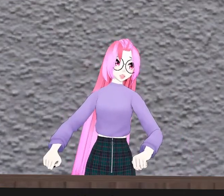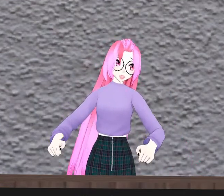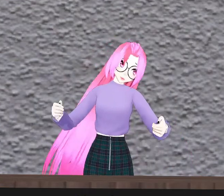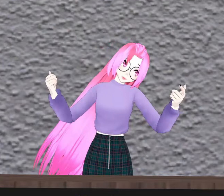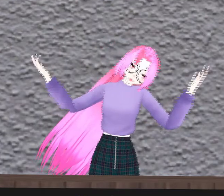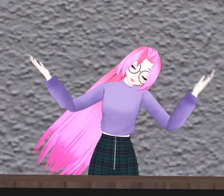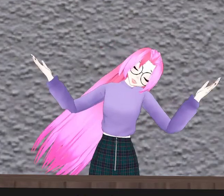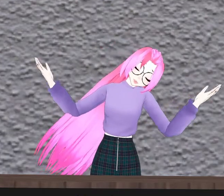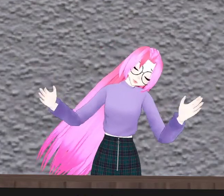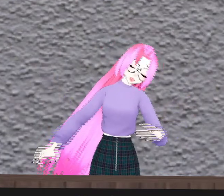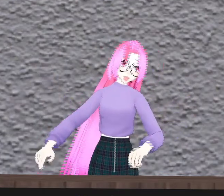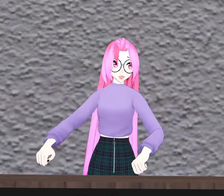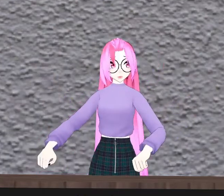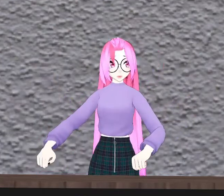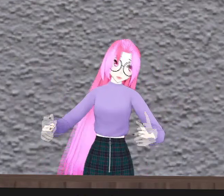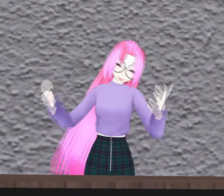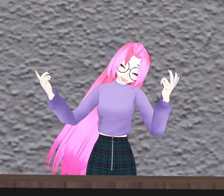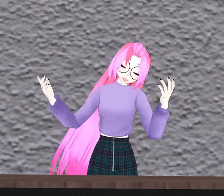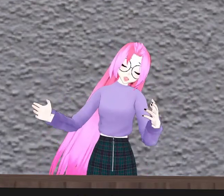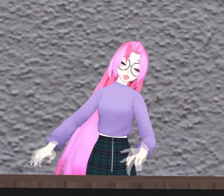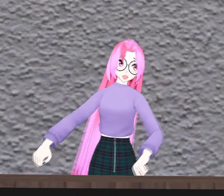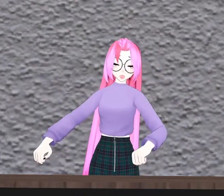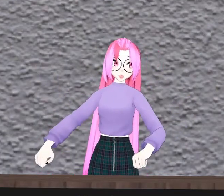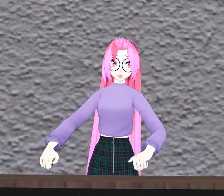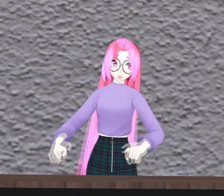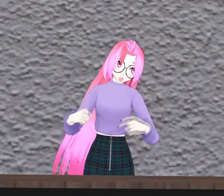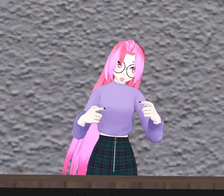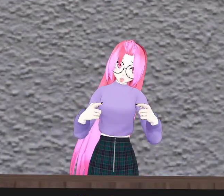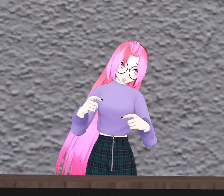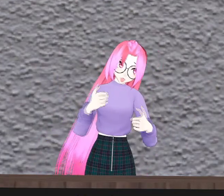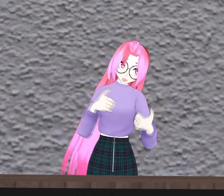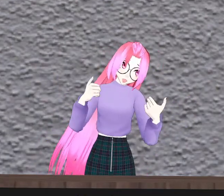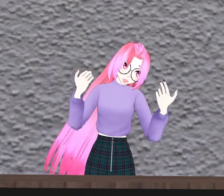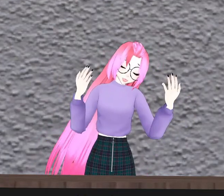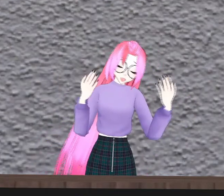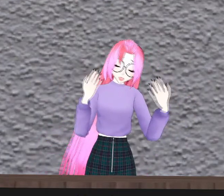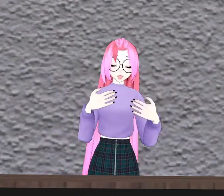And, that's all I can really say. I can't control everyone, sadly.